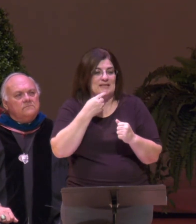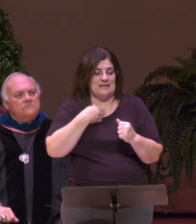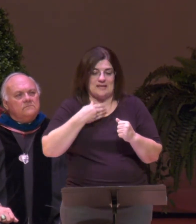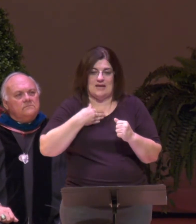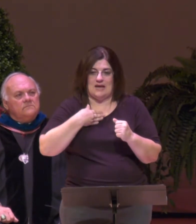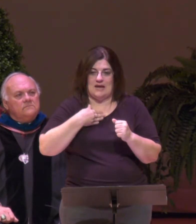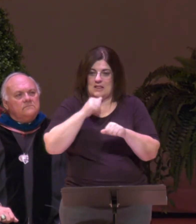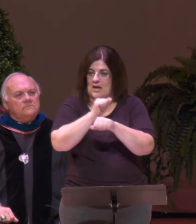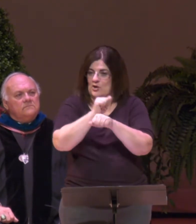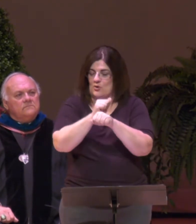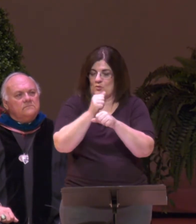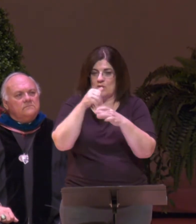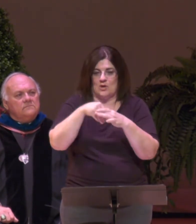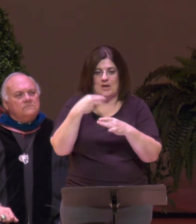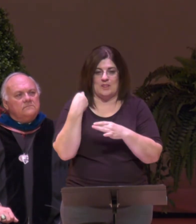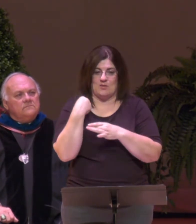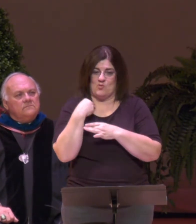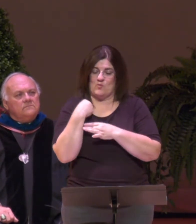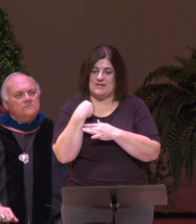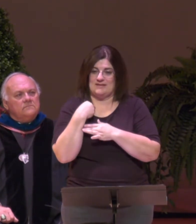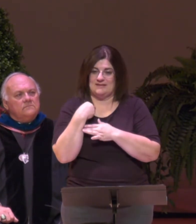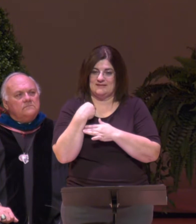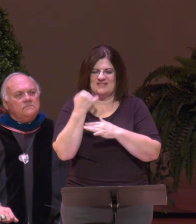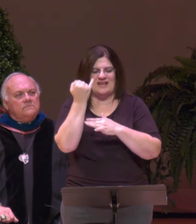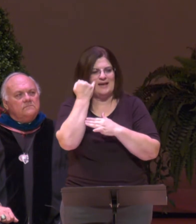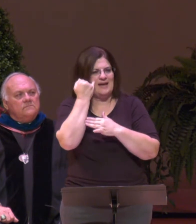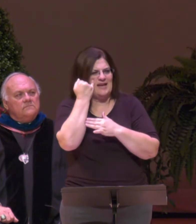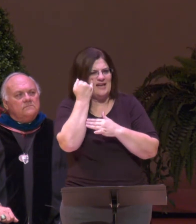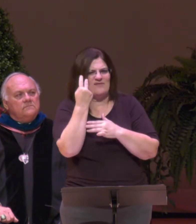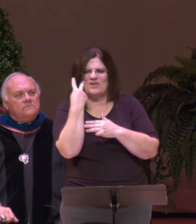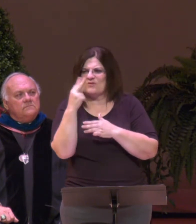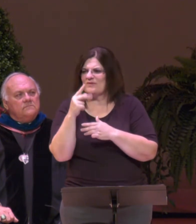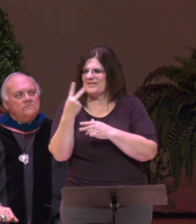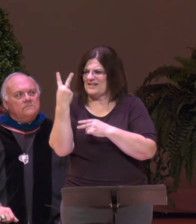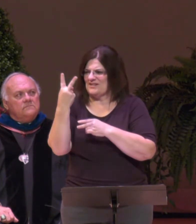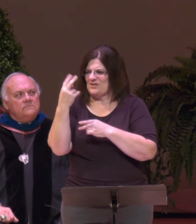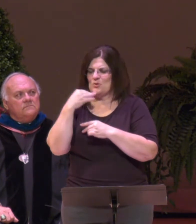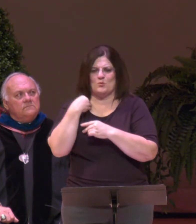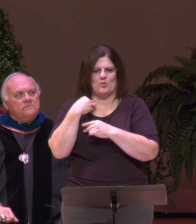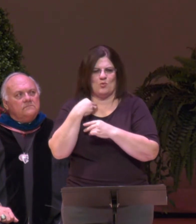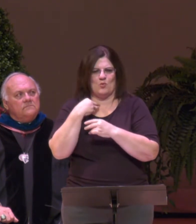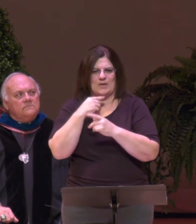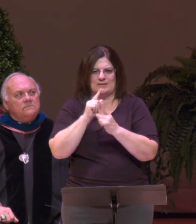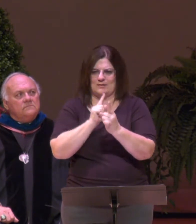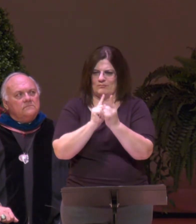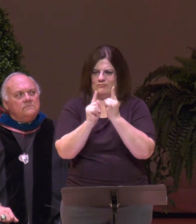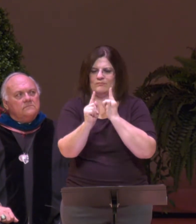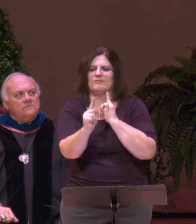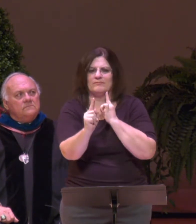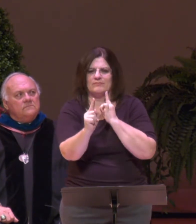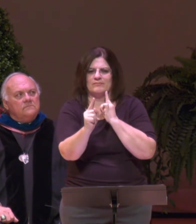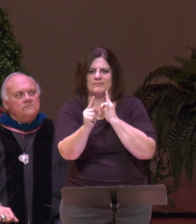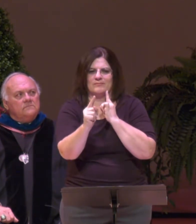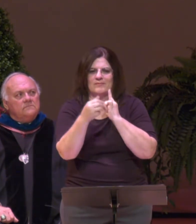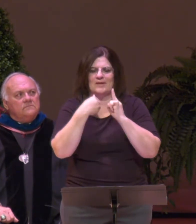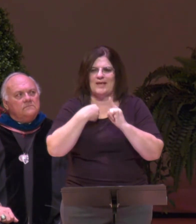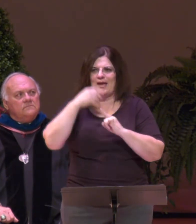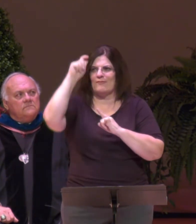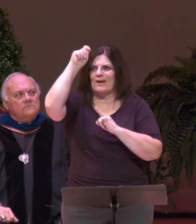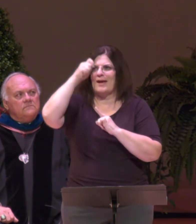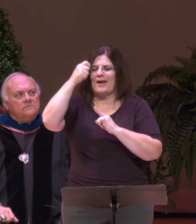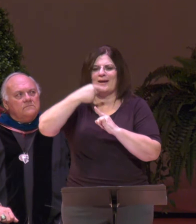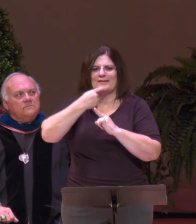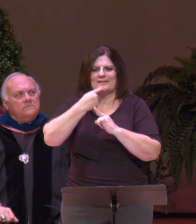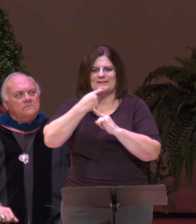you've ever seen two Marines passing in Costco's, Walmart, on the streets, and they have a Marine ball cap on or a Marine t-shirt on, you